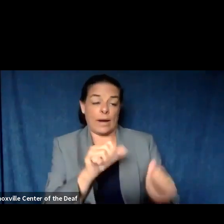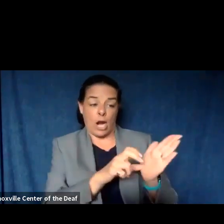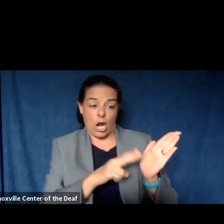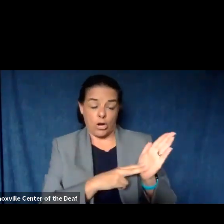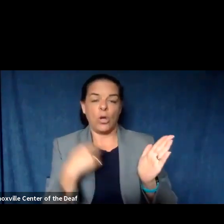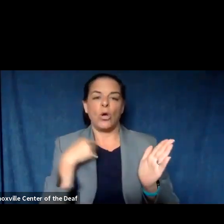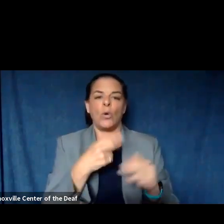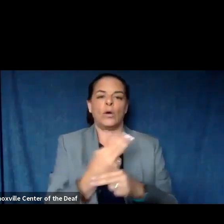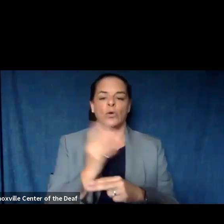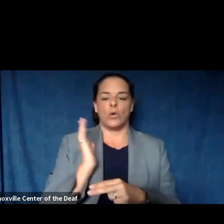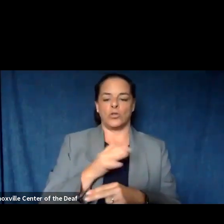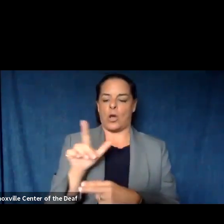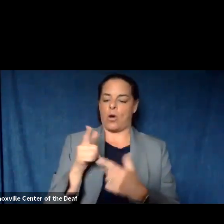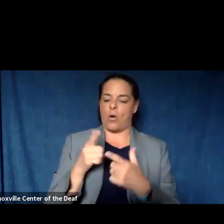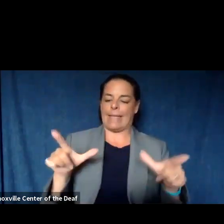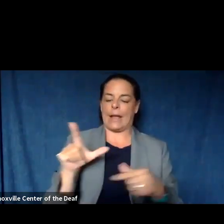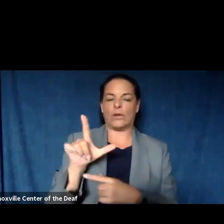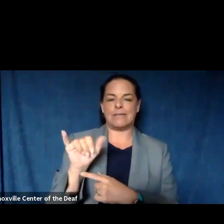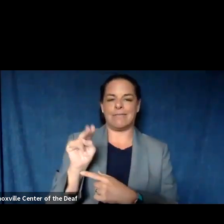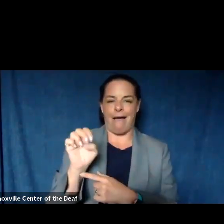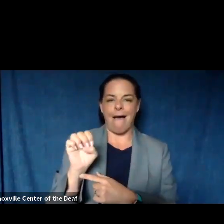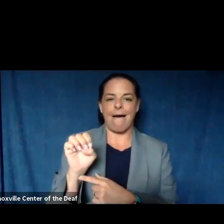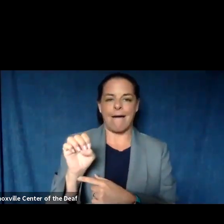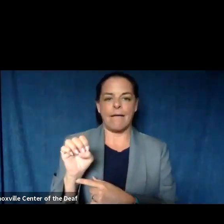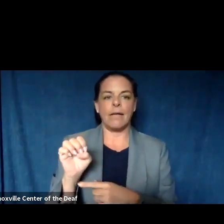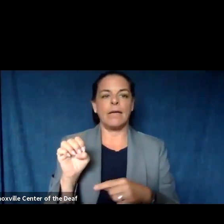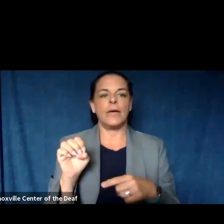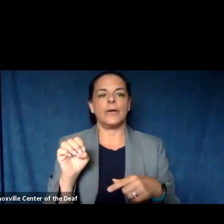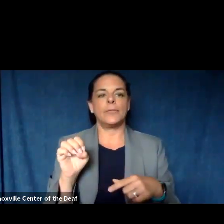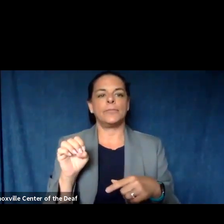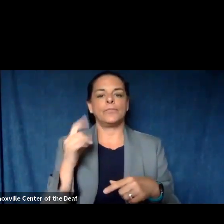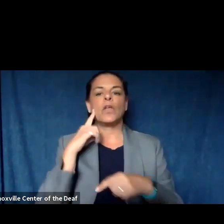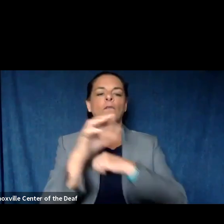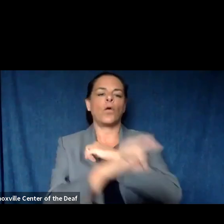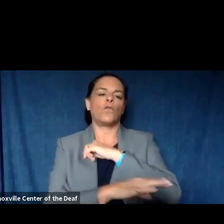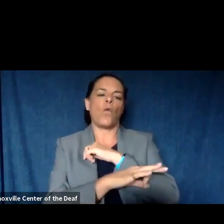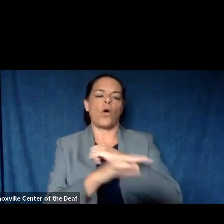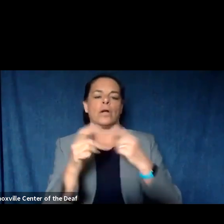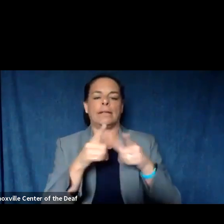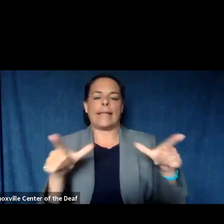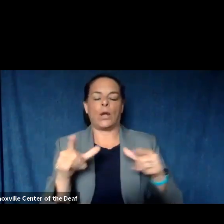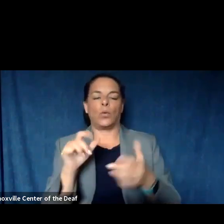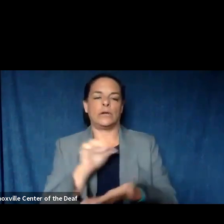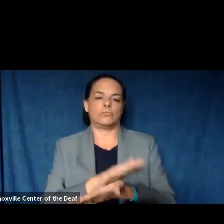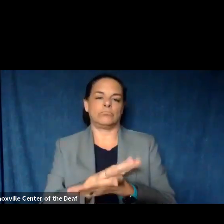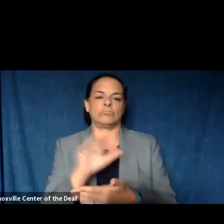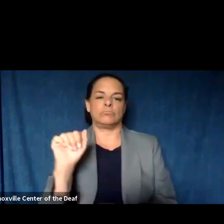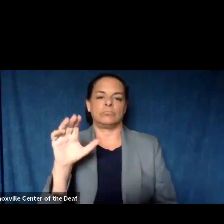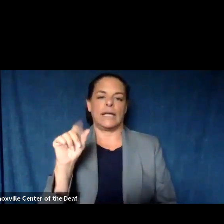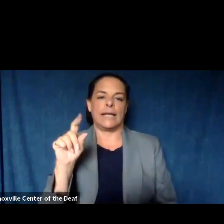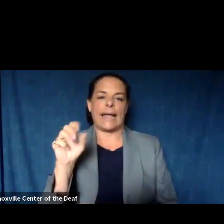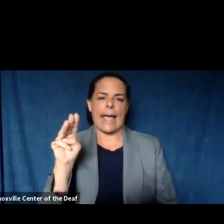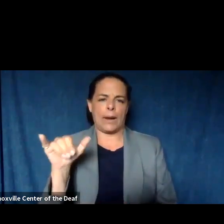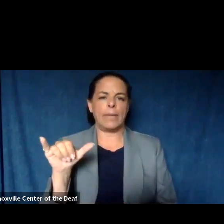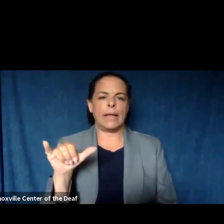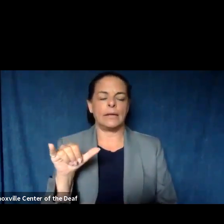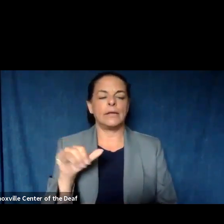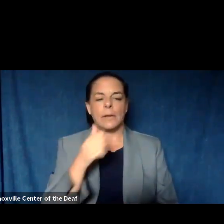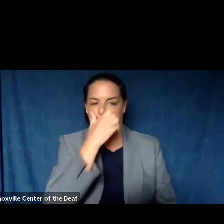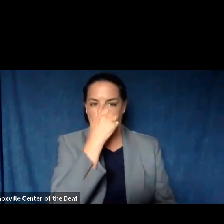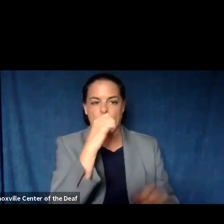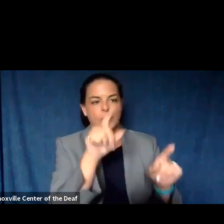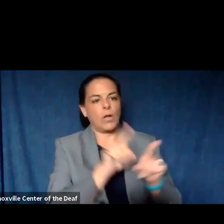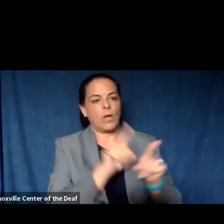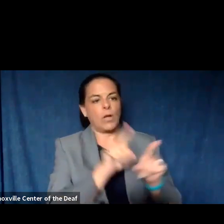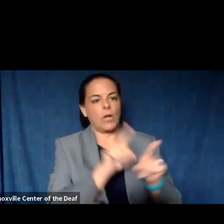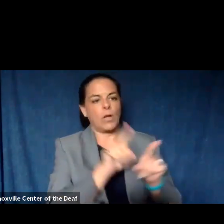use our language lines or the Foreign Language Academy. I believe that's the appropriate name. Also from Claire